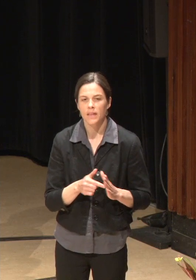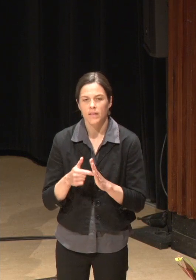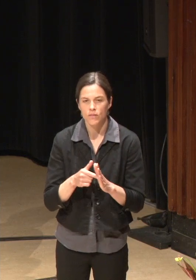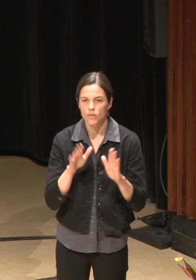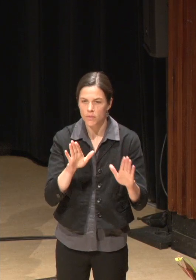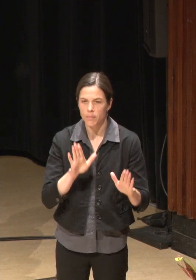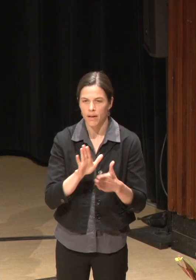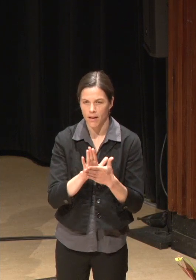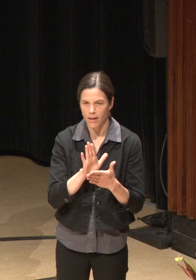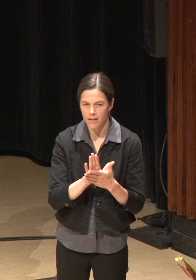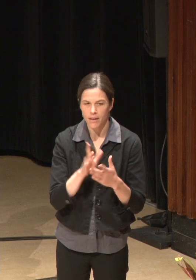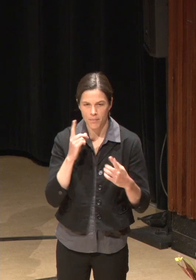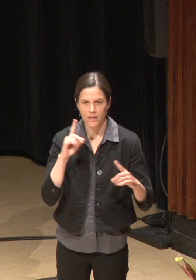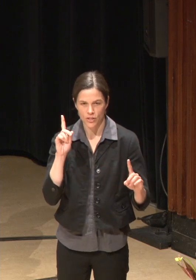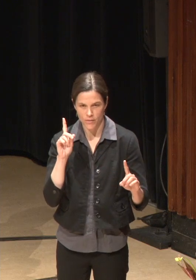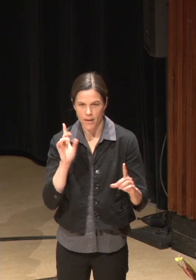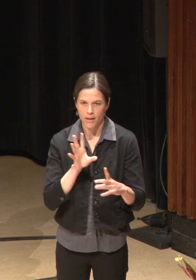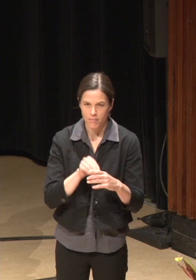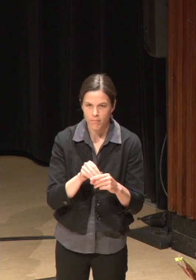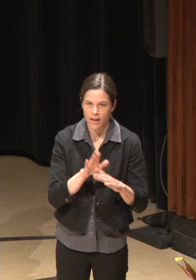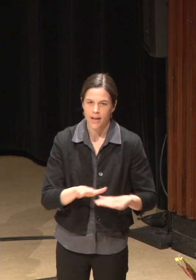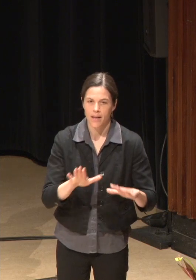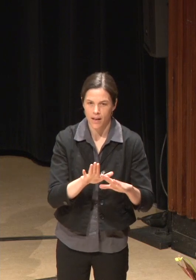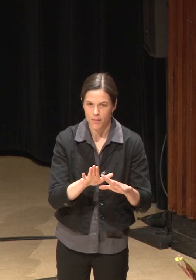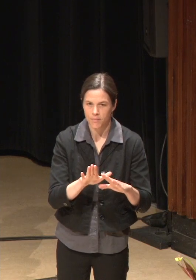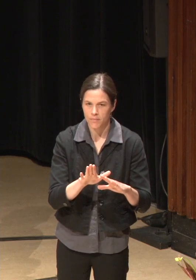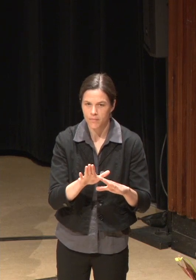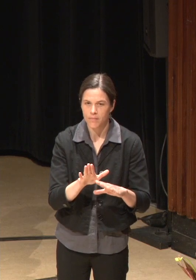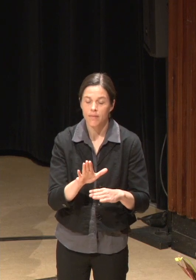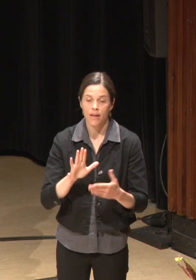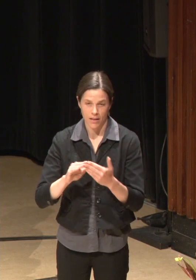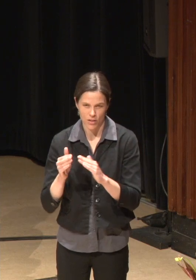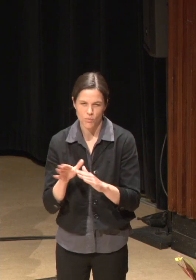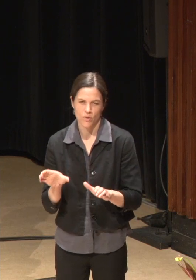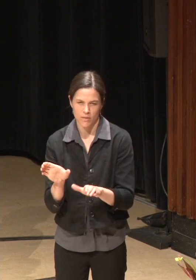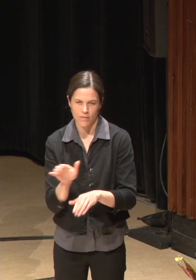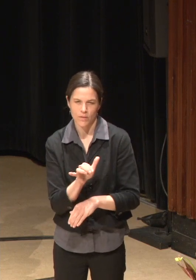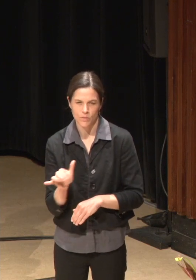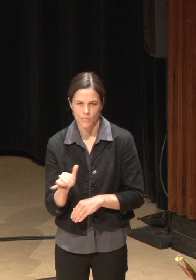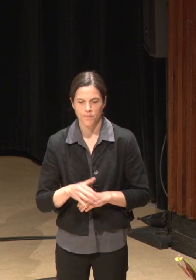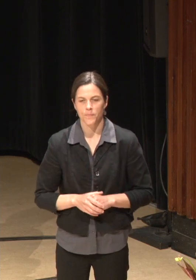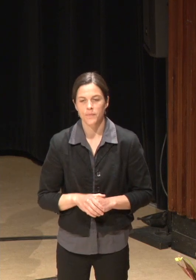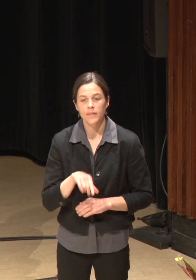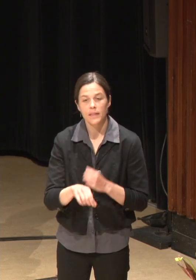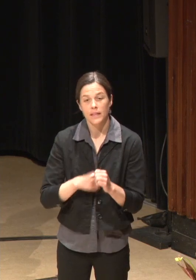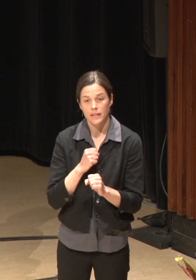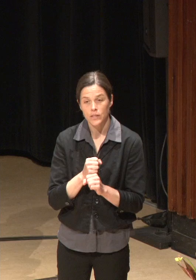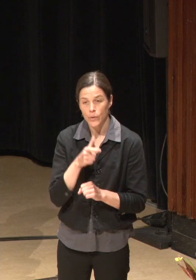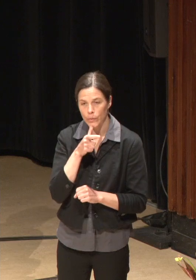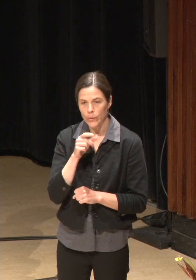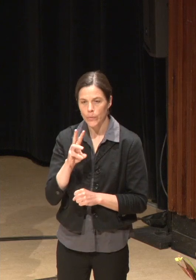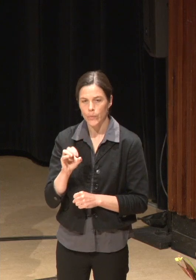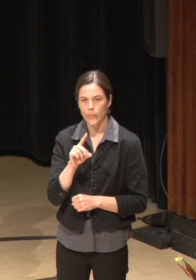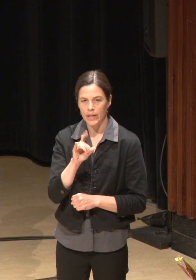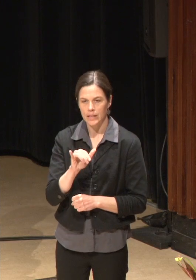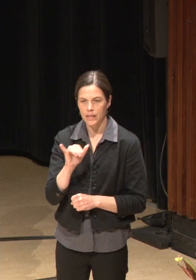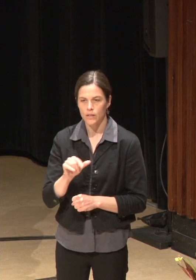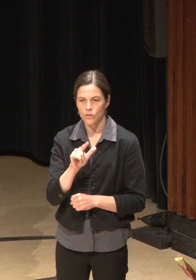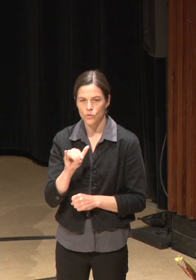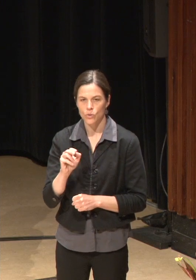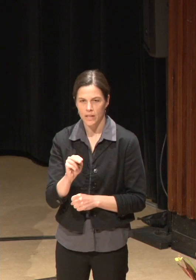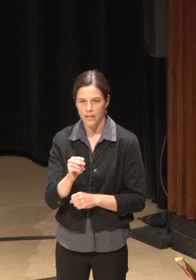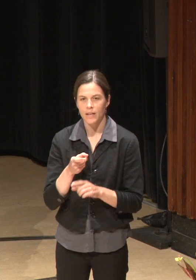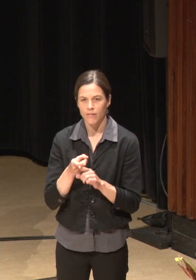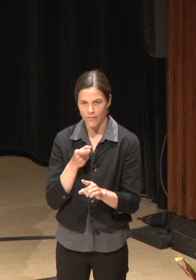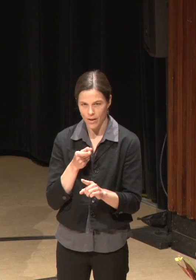achievement and contributed to campus and/or community activities. This year's recipient is Wendy Julian from Business